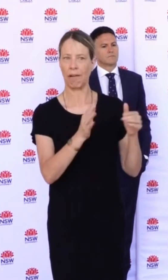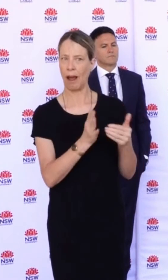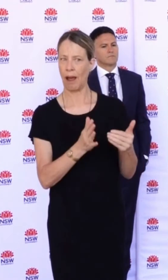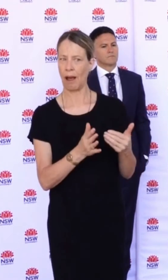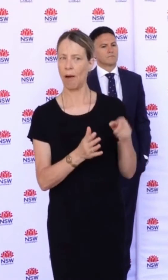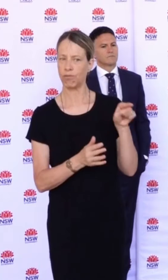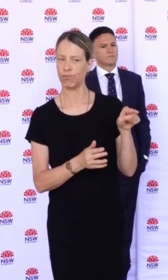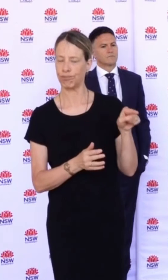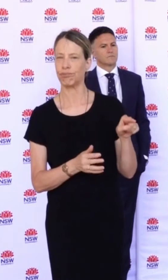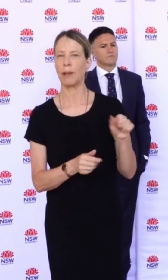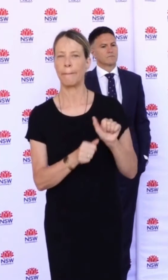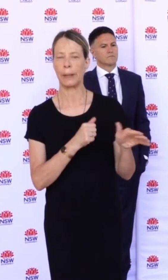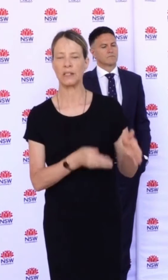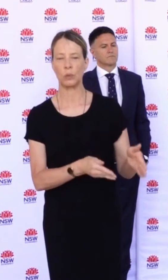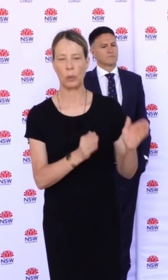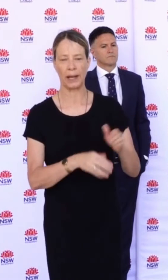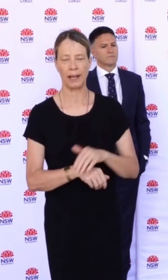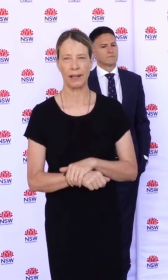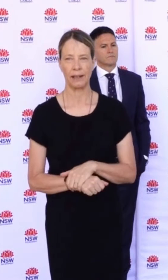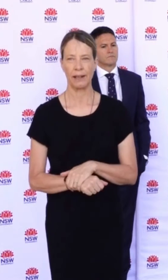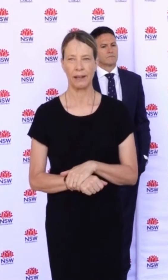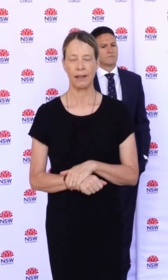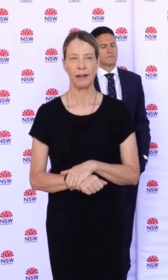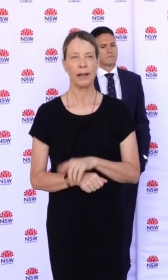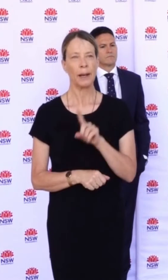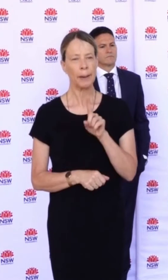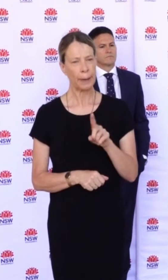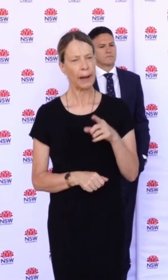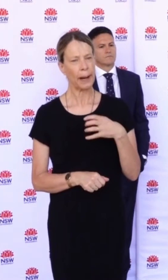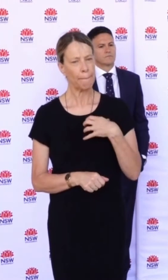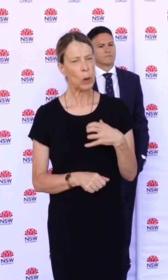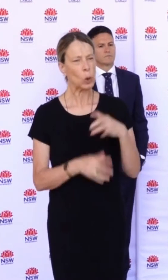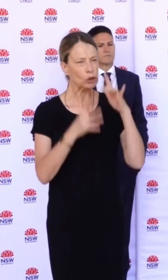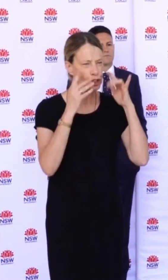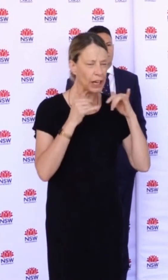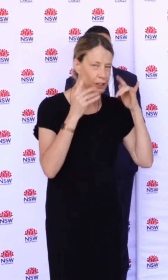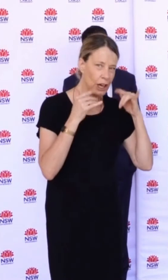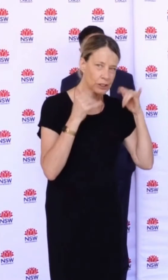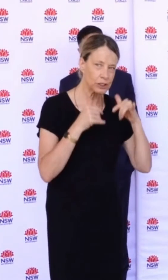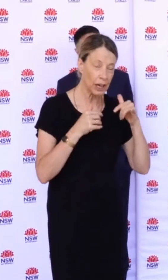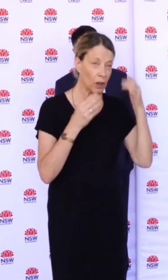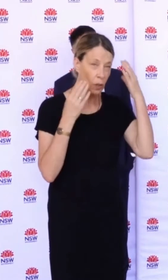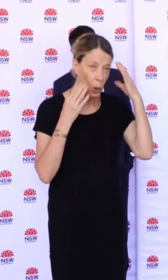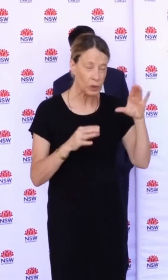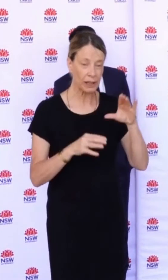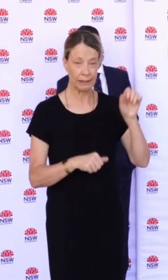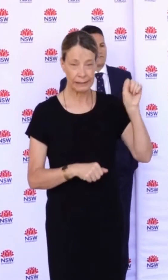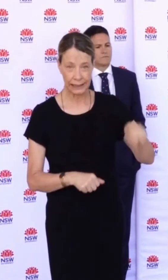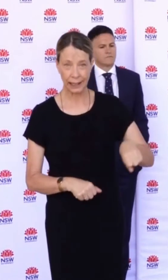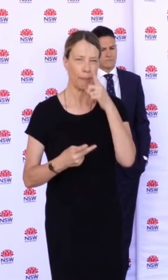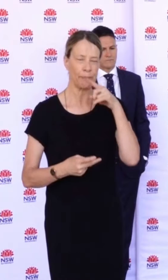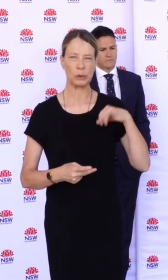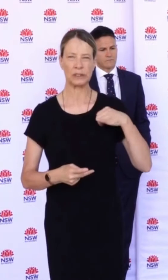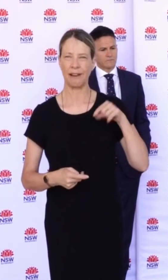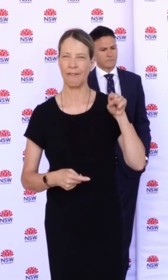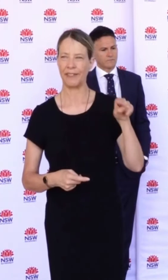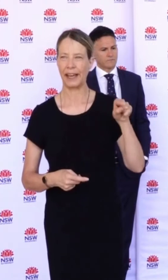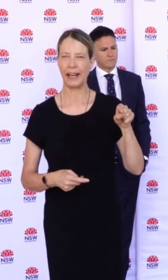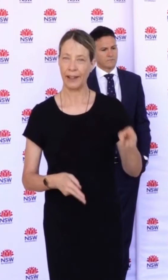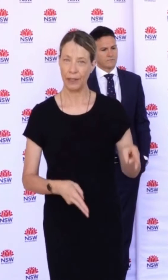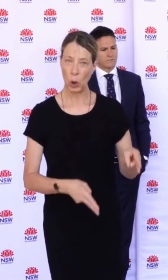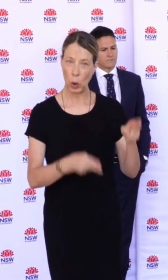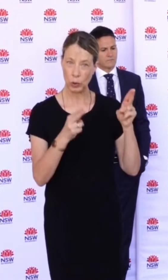public health team have also stepped up audits of the hotels and looking at any holes, and it's a human